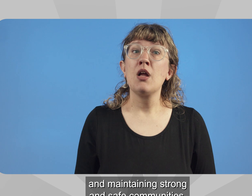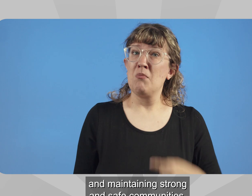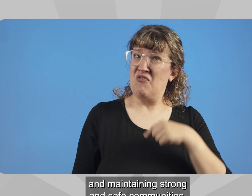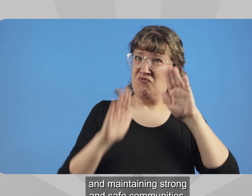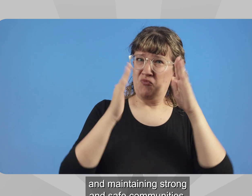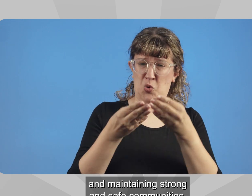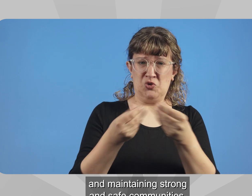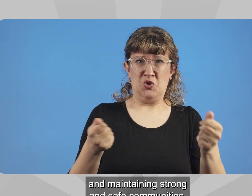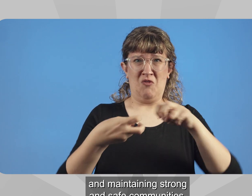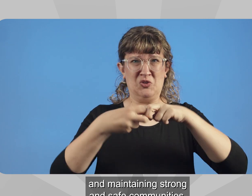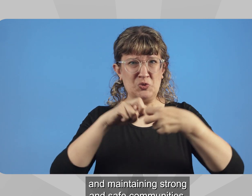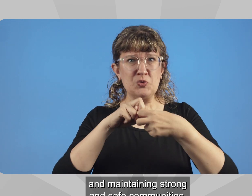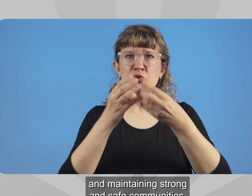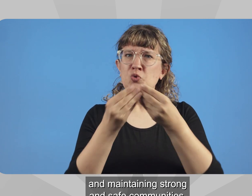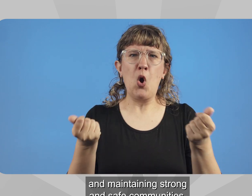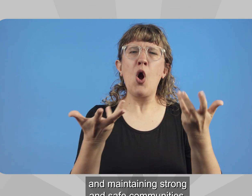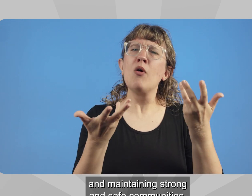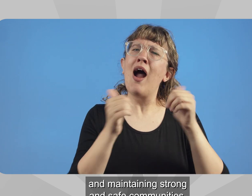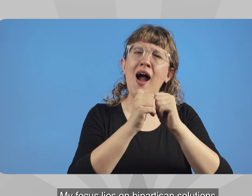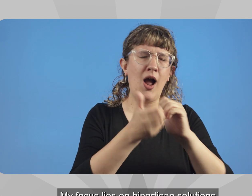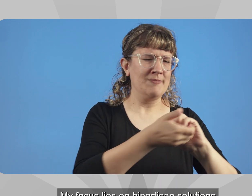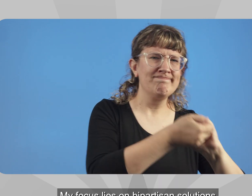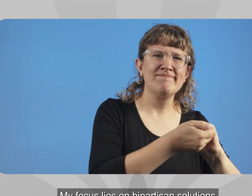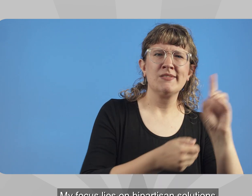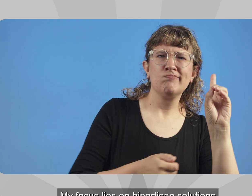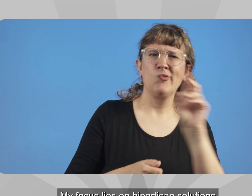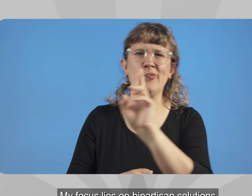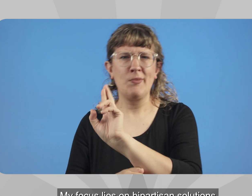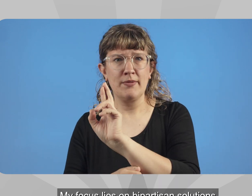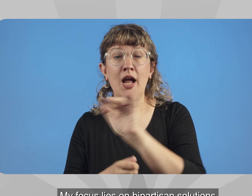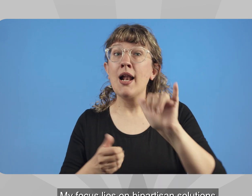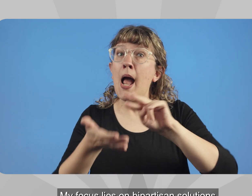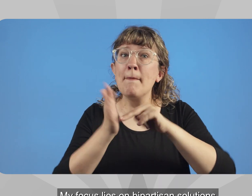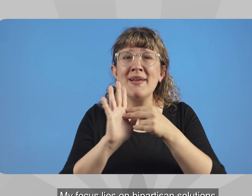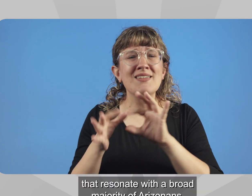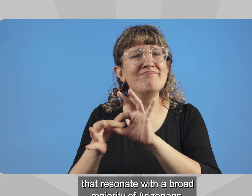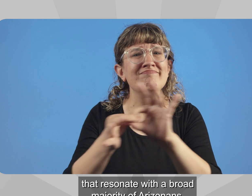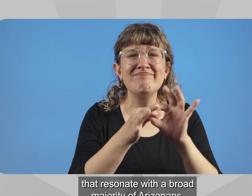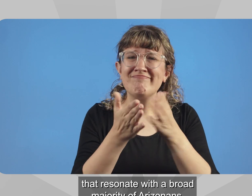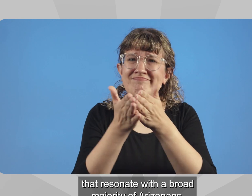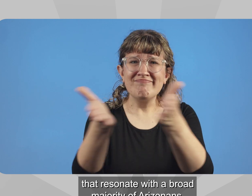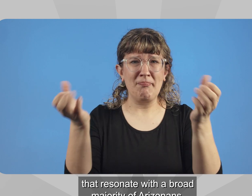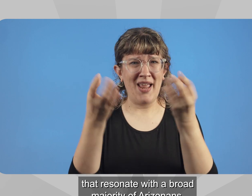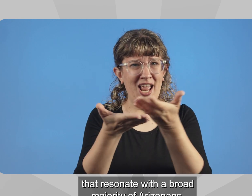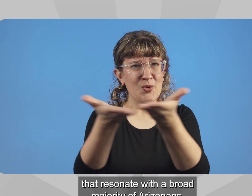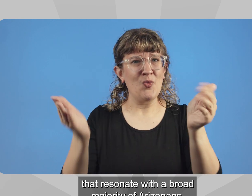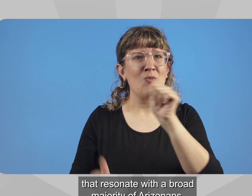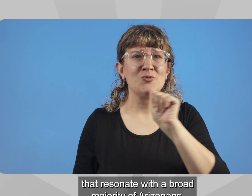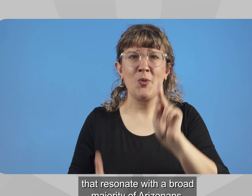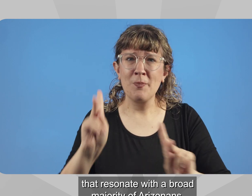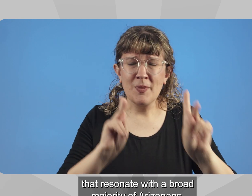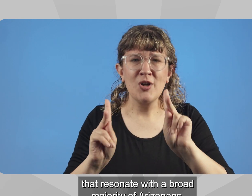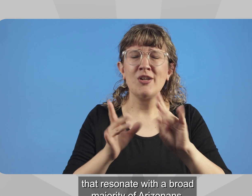and maintaining strong and safe communities. My focus lies on bipartisan solutions that resonate with a broad majority